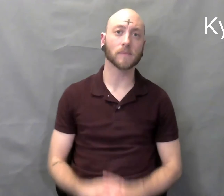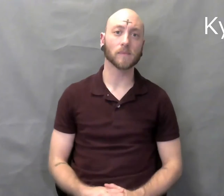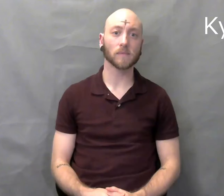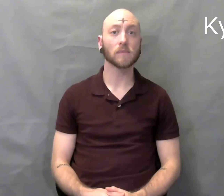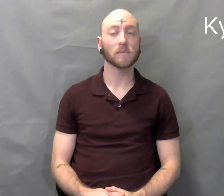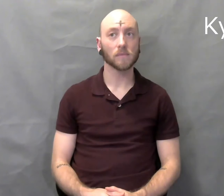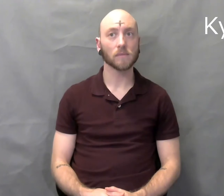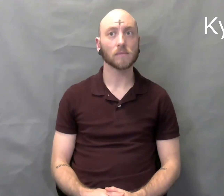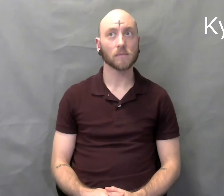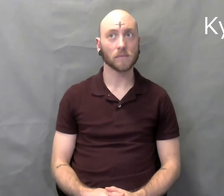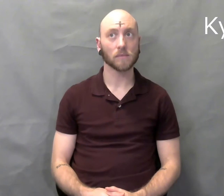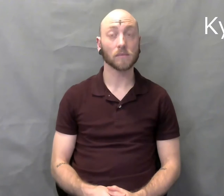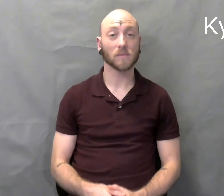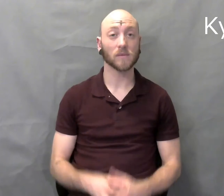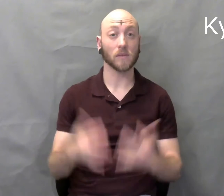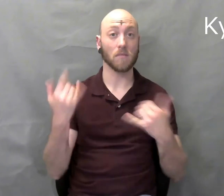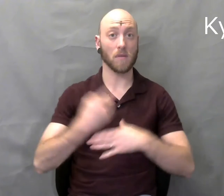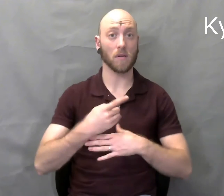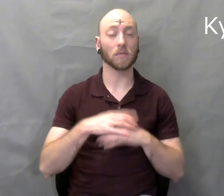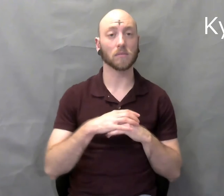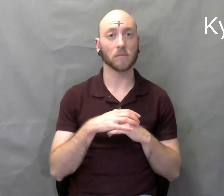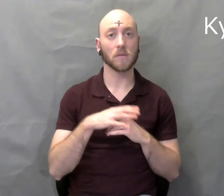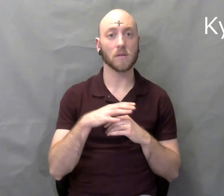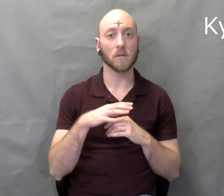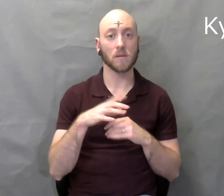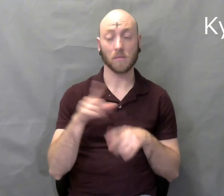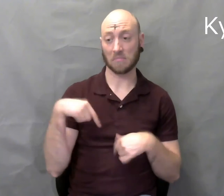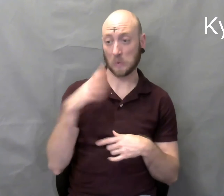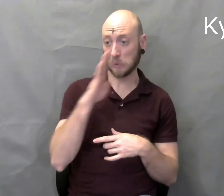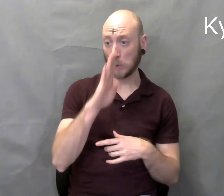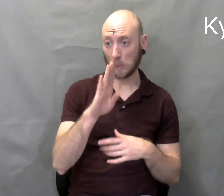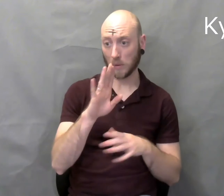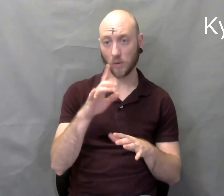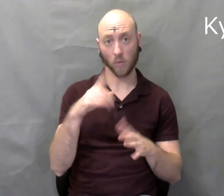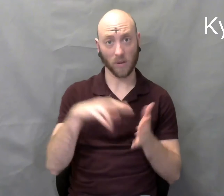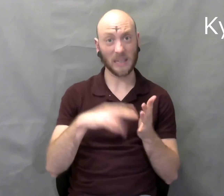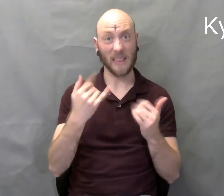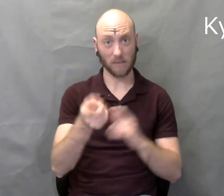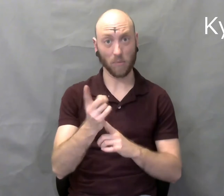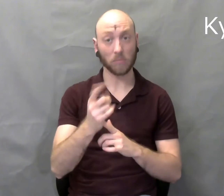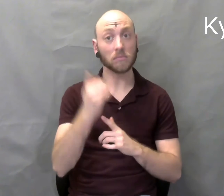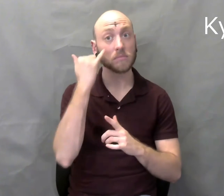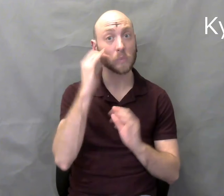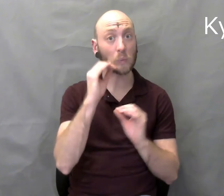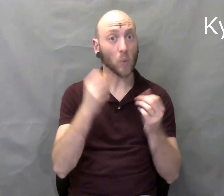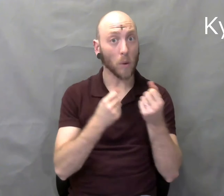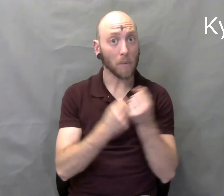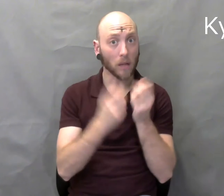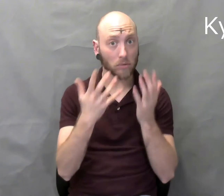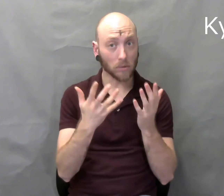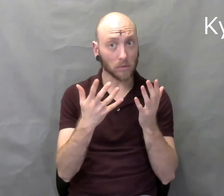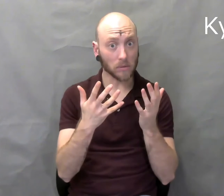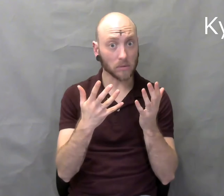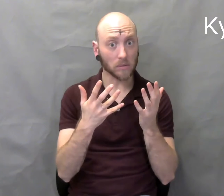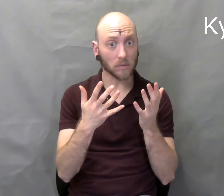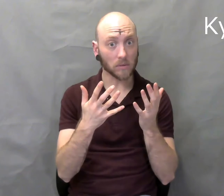a sponsor today, I'm not saying all through my sobriety, I'm saying like right now, today, um, confident